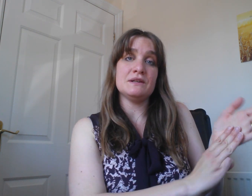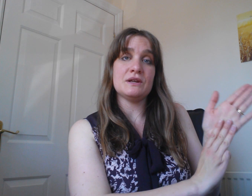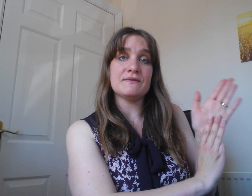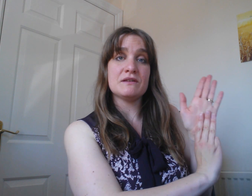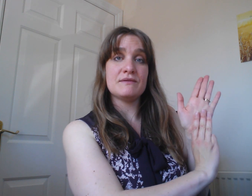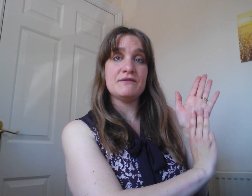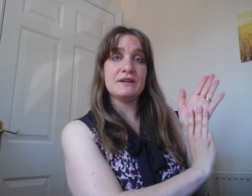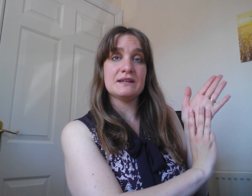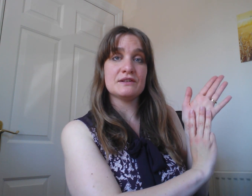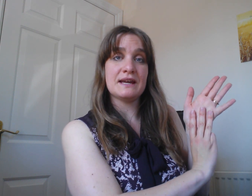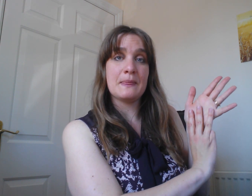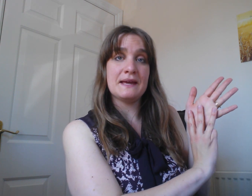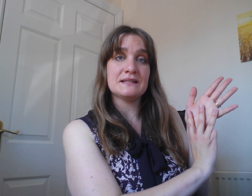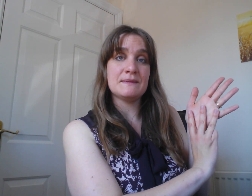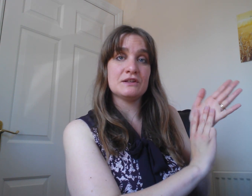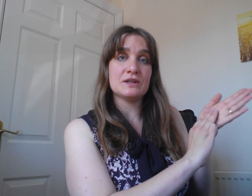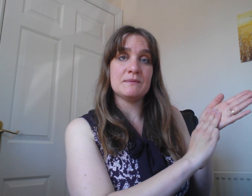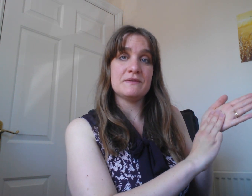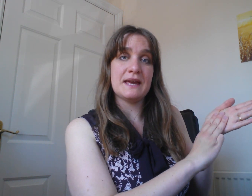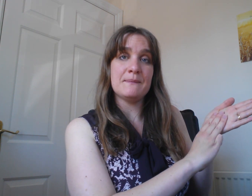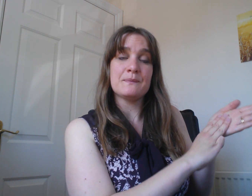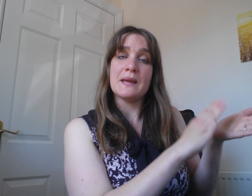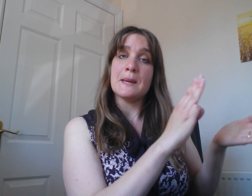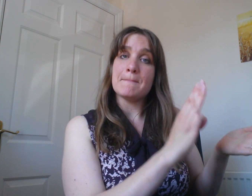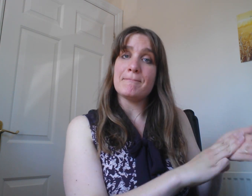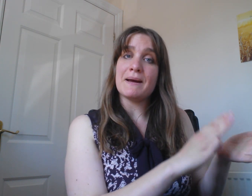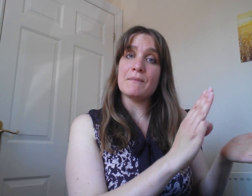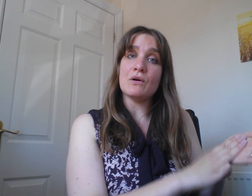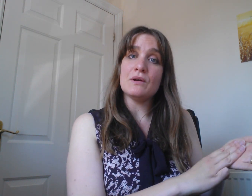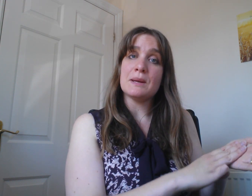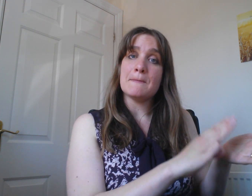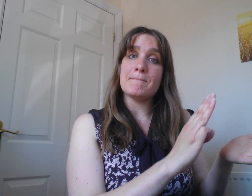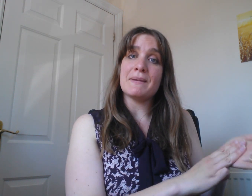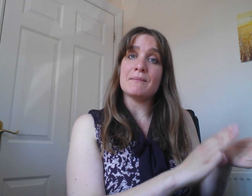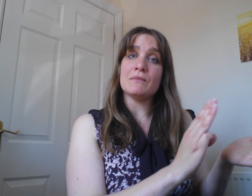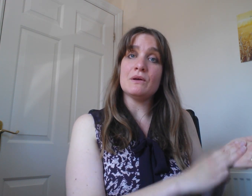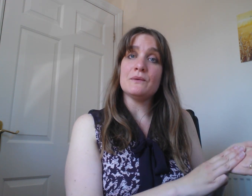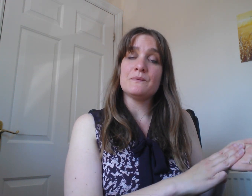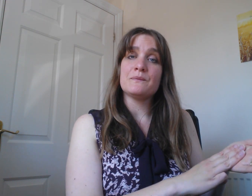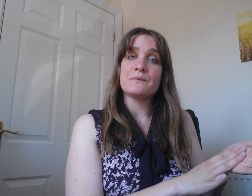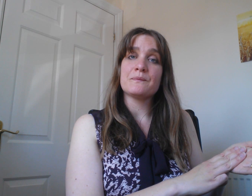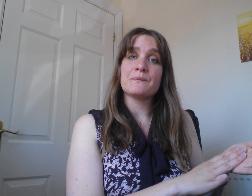you have your three fingers on your hand there to make the shape of the M. Maman, maman.